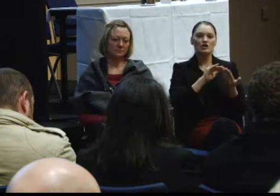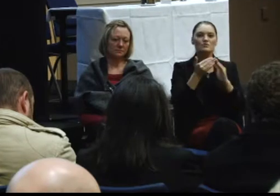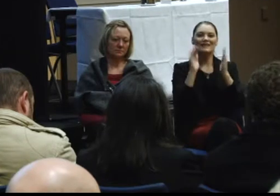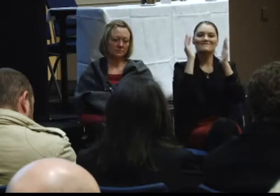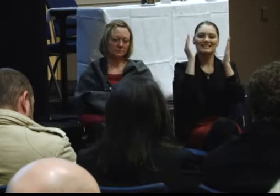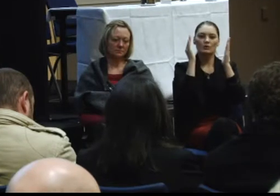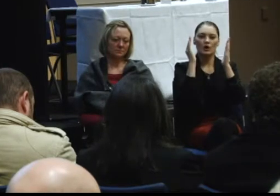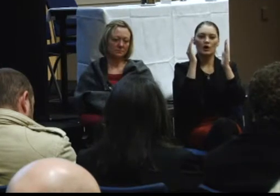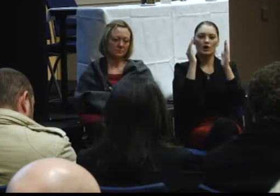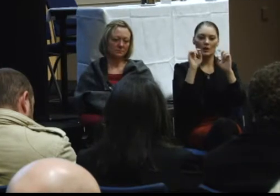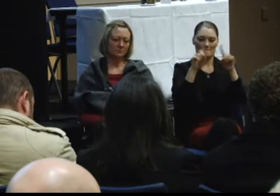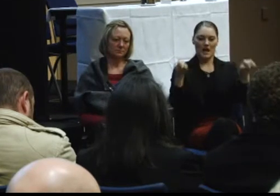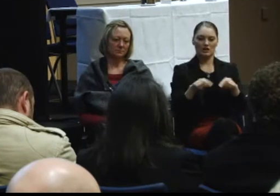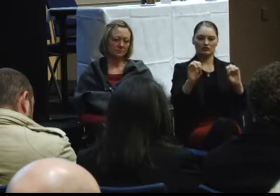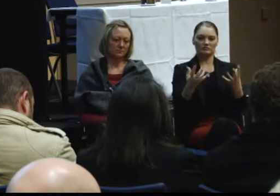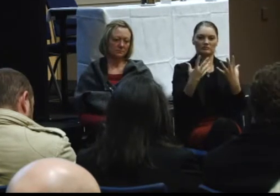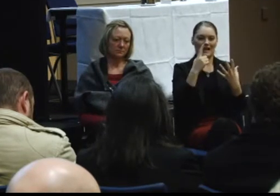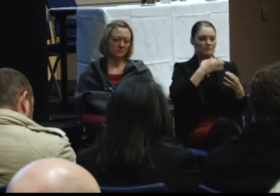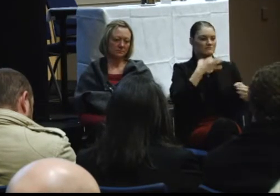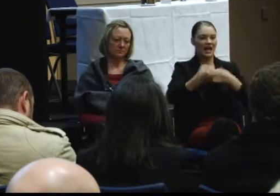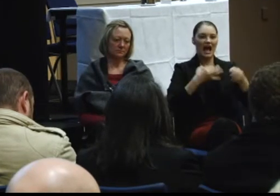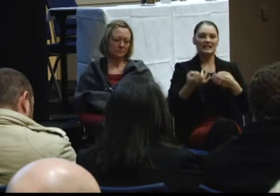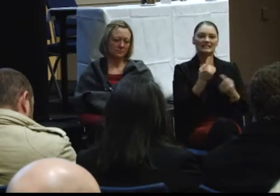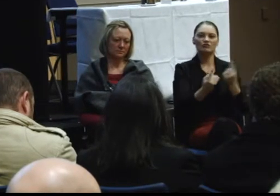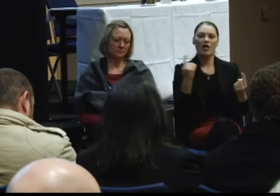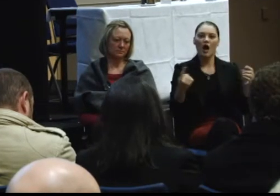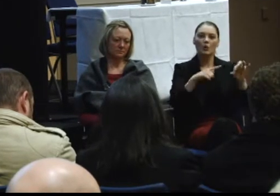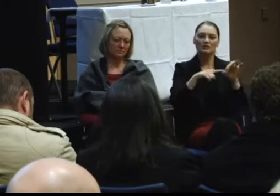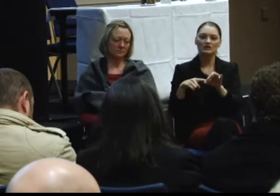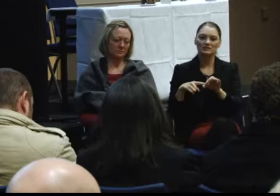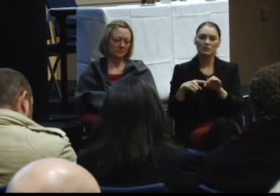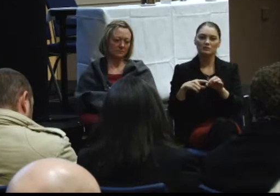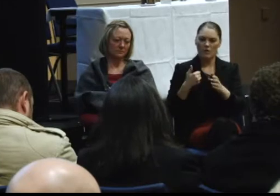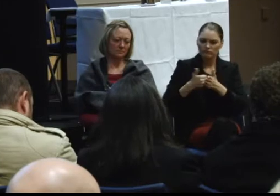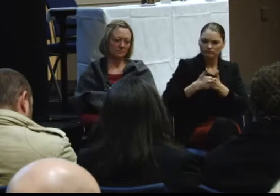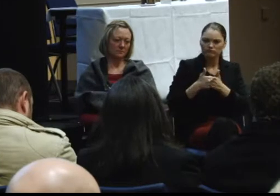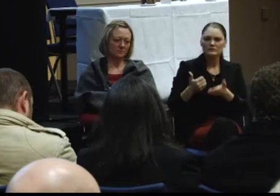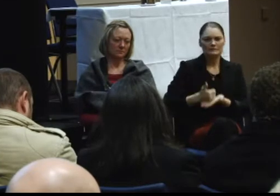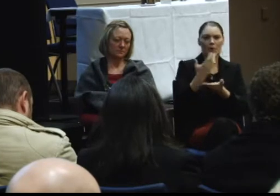page, and they can ask each other questions or ask me questions. So it's ongoing support.